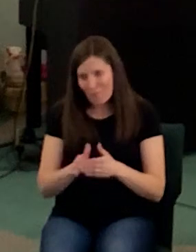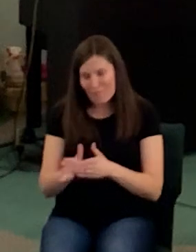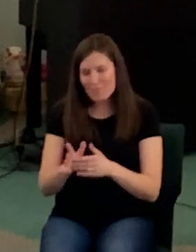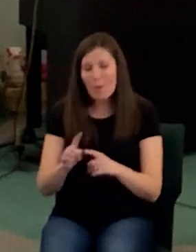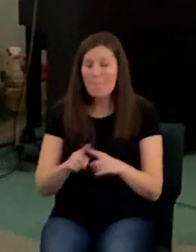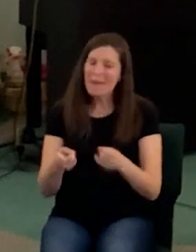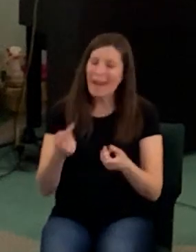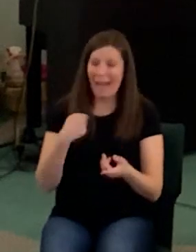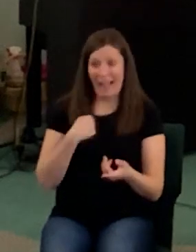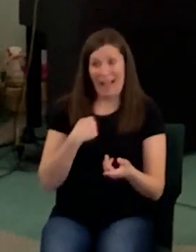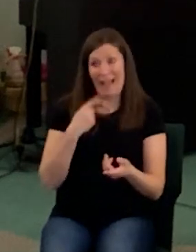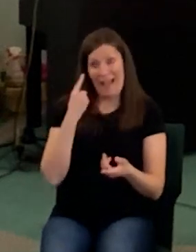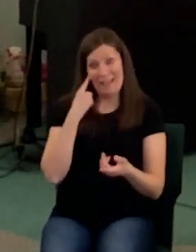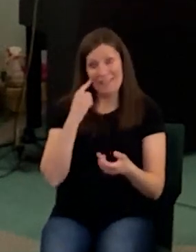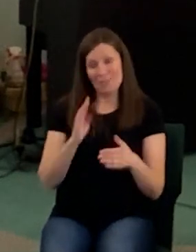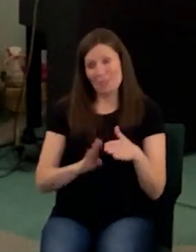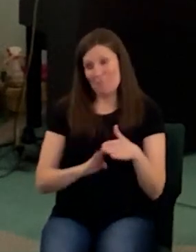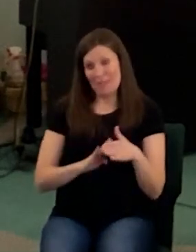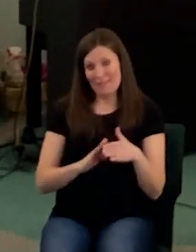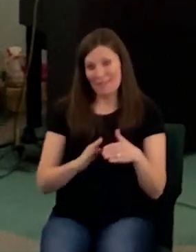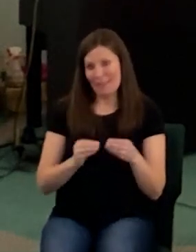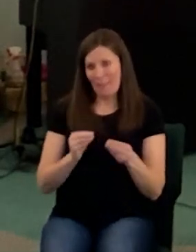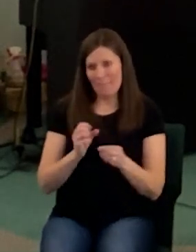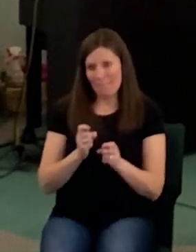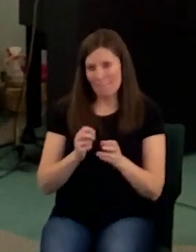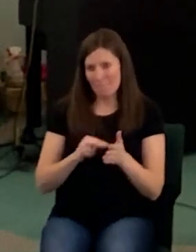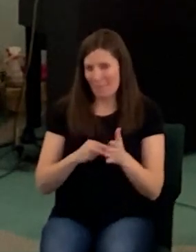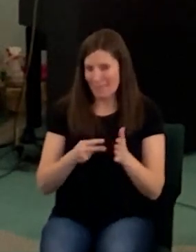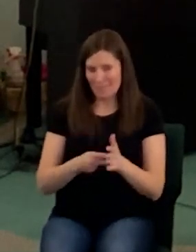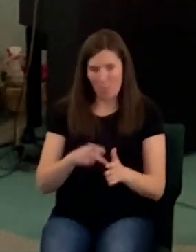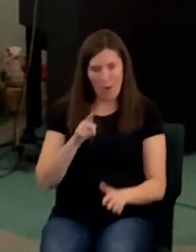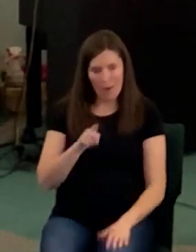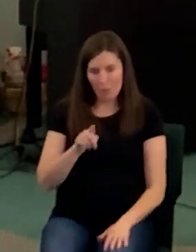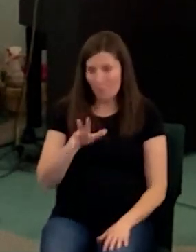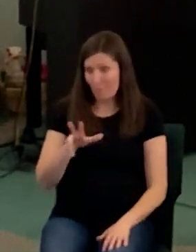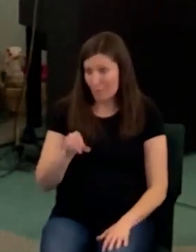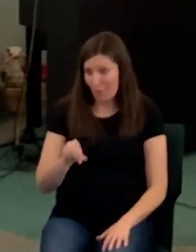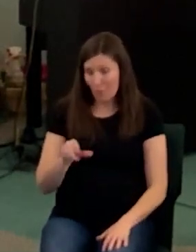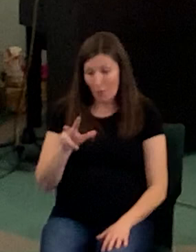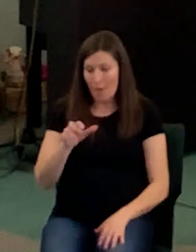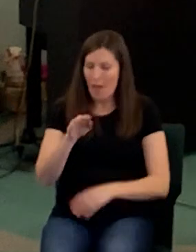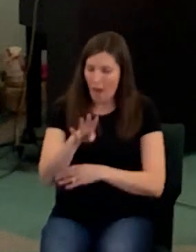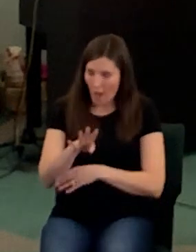John is saying here. There were 153